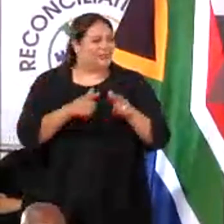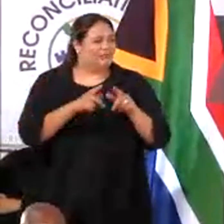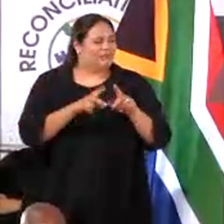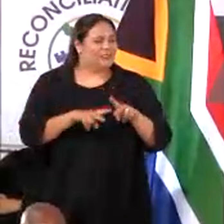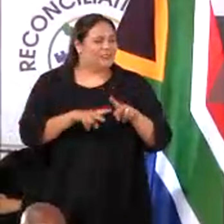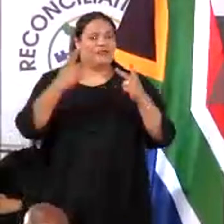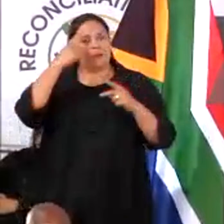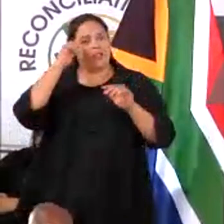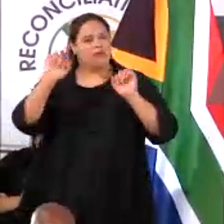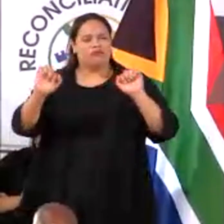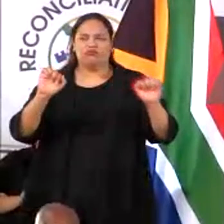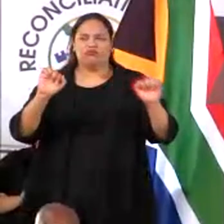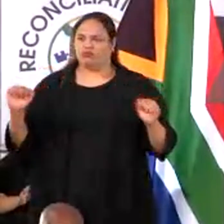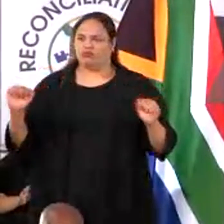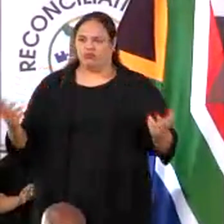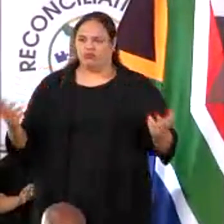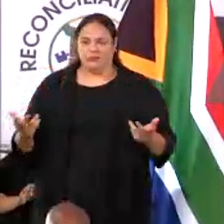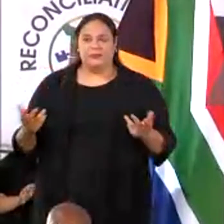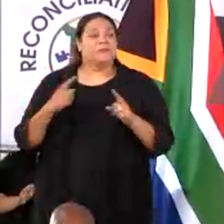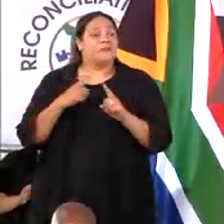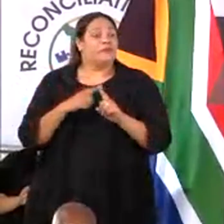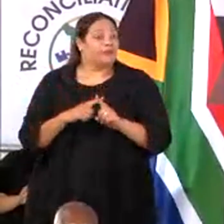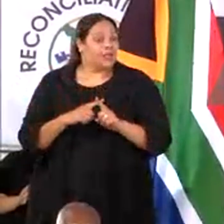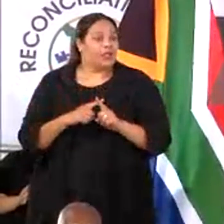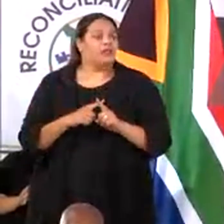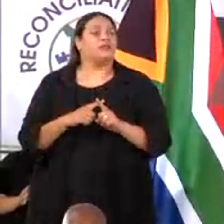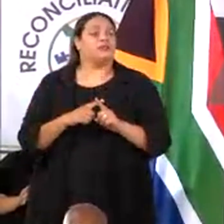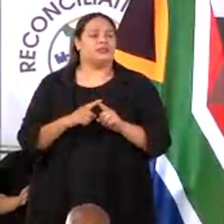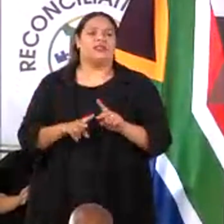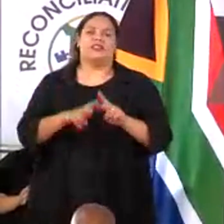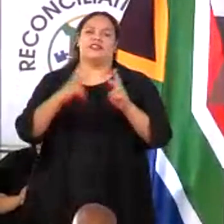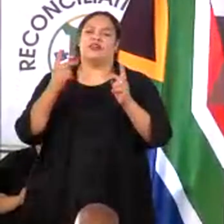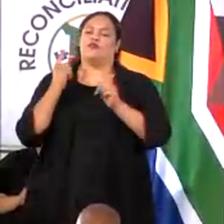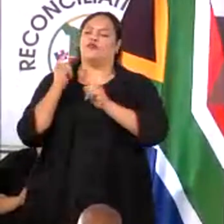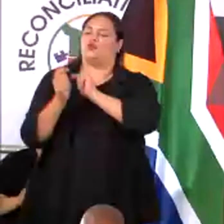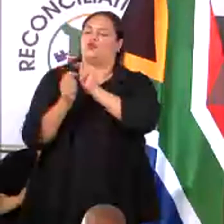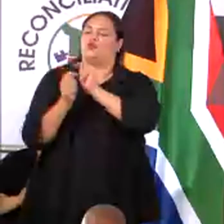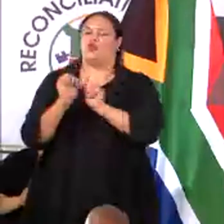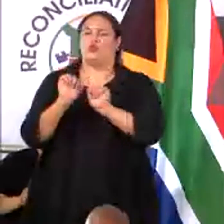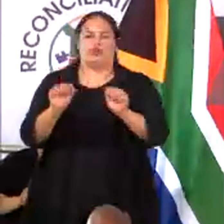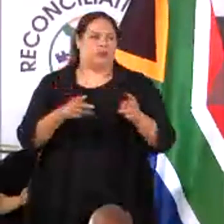different beliefs, and also different traditions.